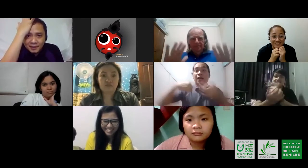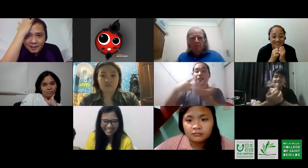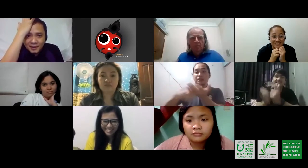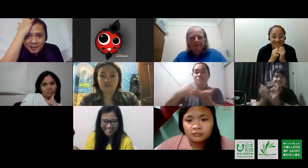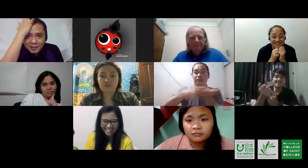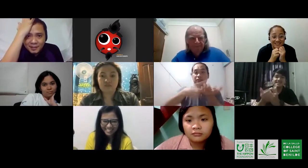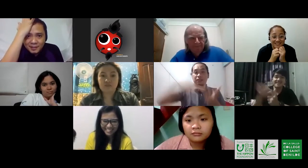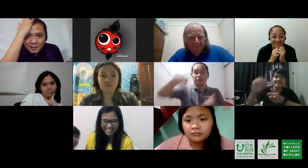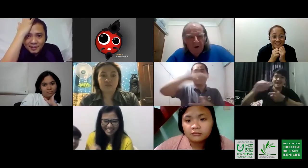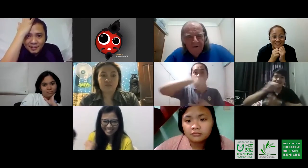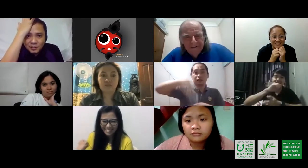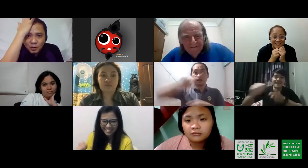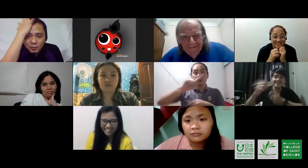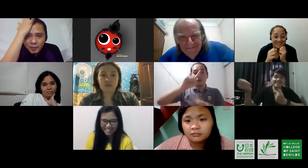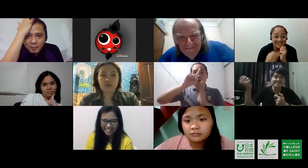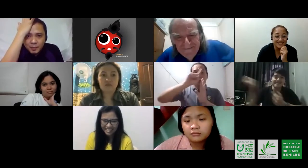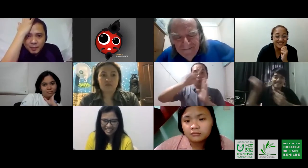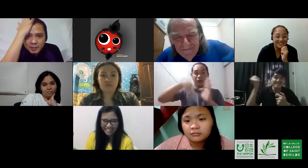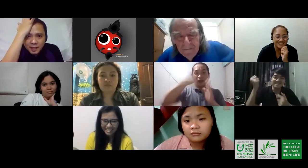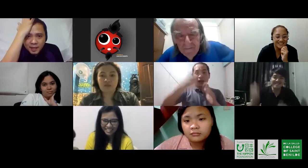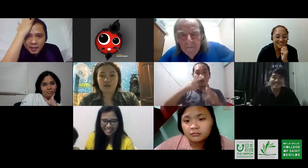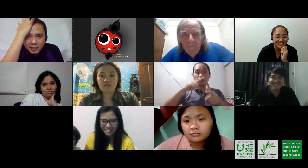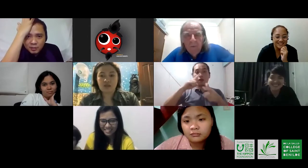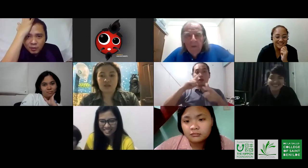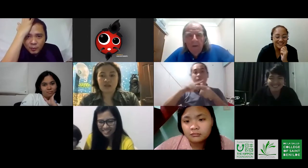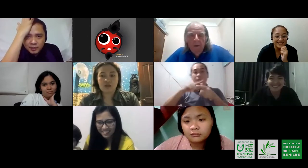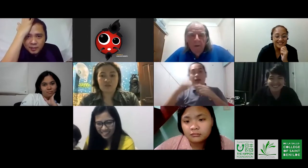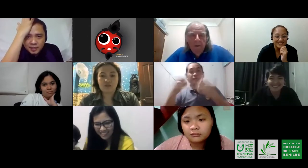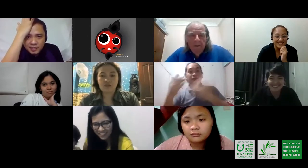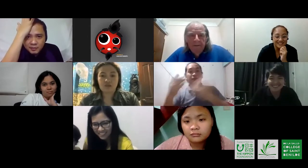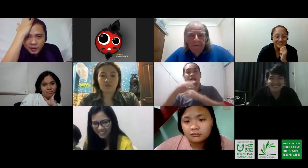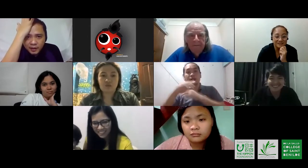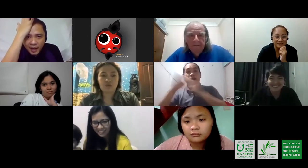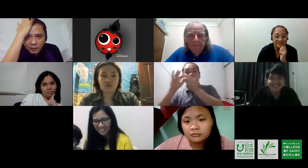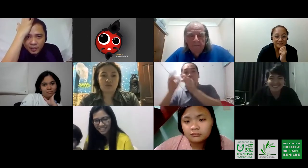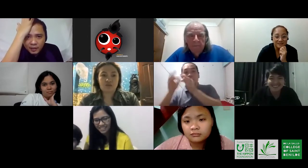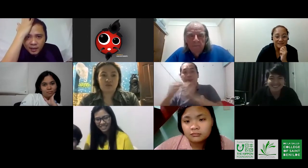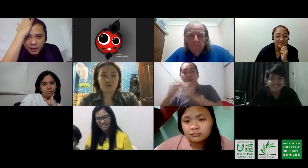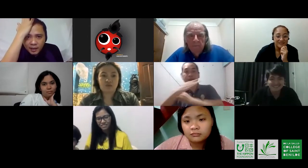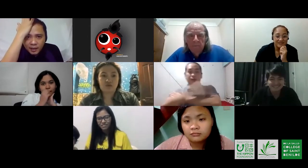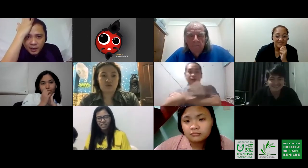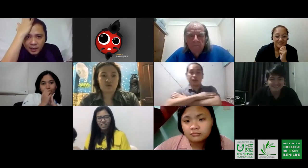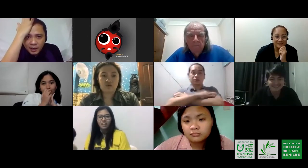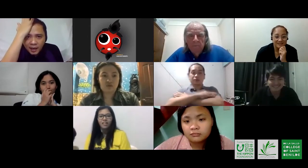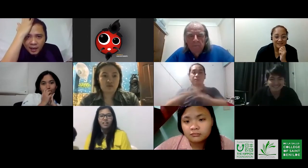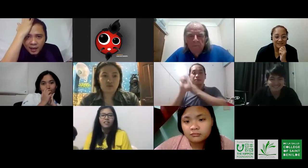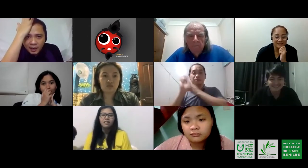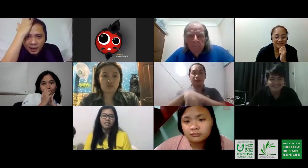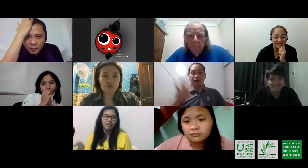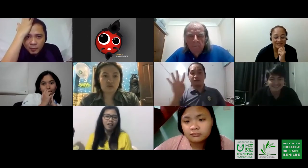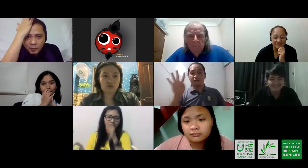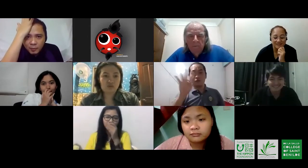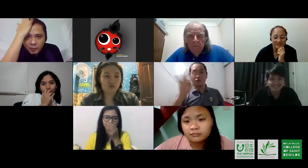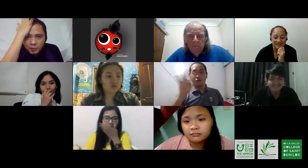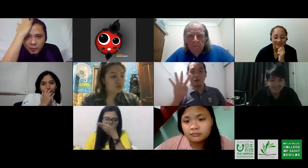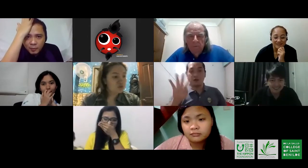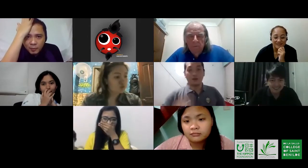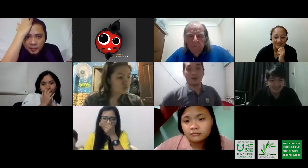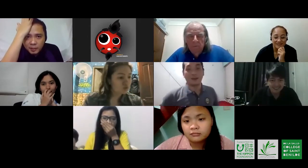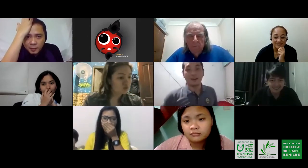Okay, all right. So Pete is saying, so we'll discuss for an hour. Maybe we'll give the interpreters